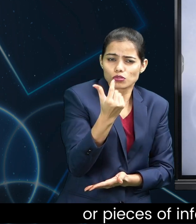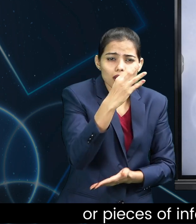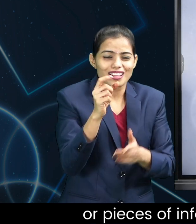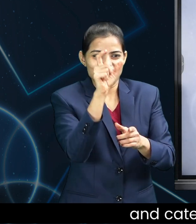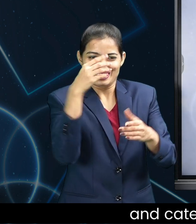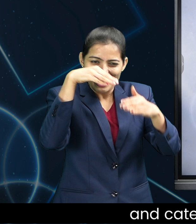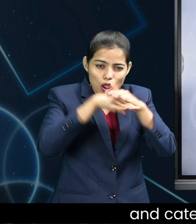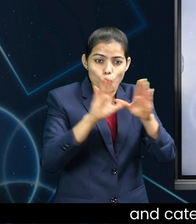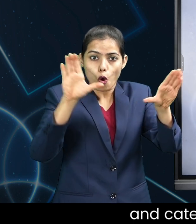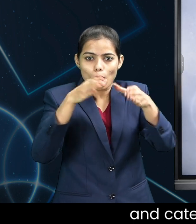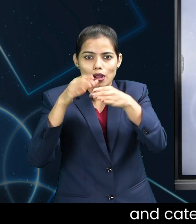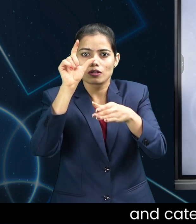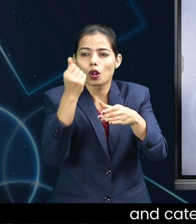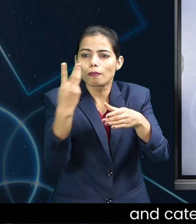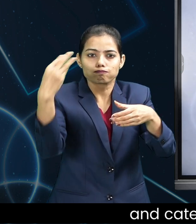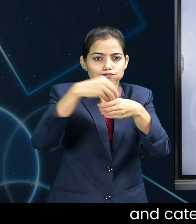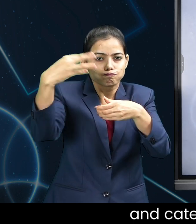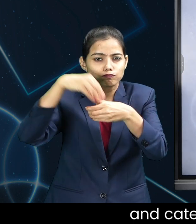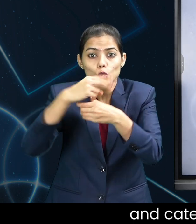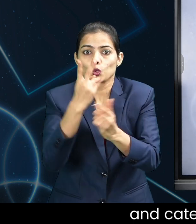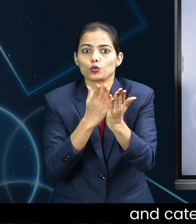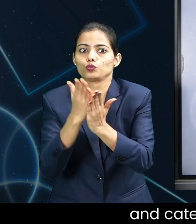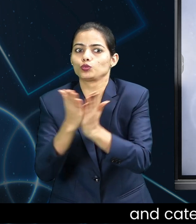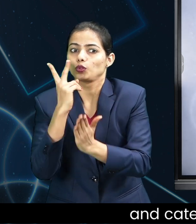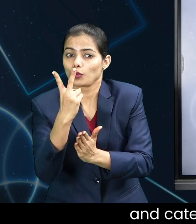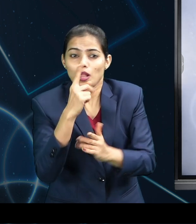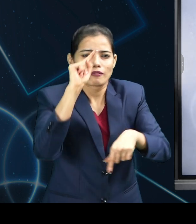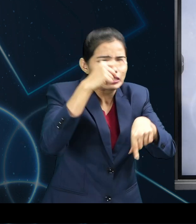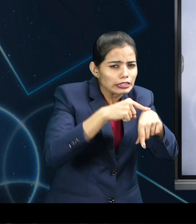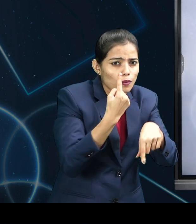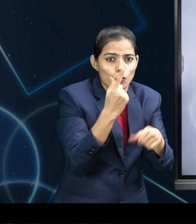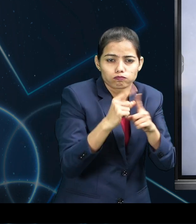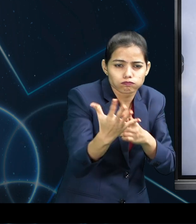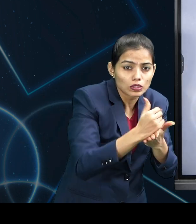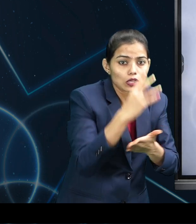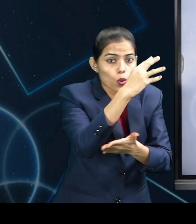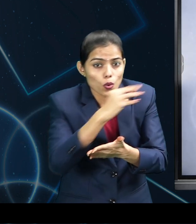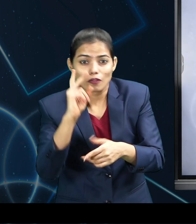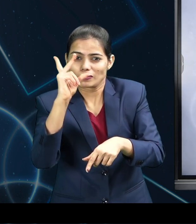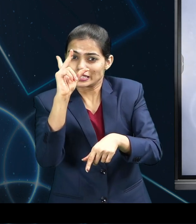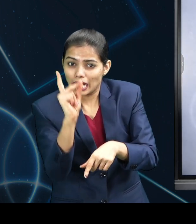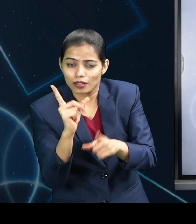purpose and categorized into two types, primary data and secondary data.